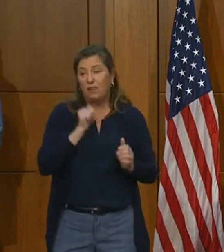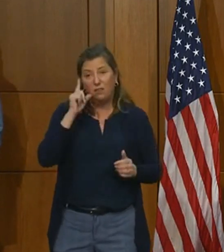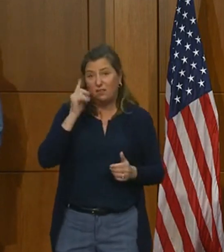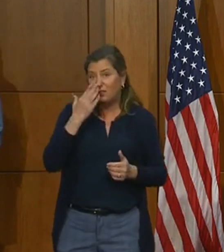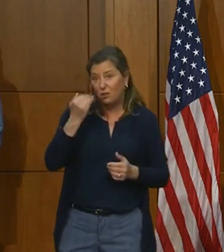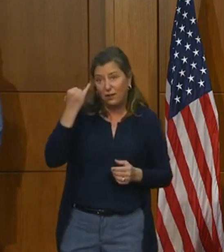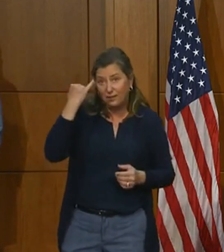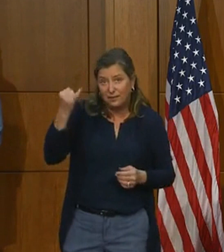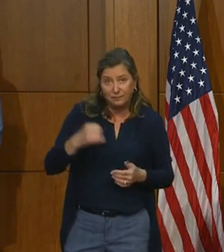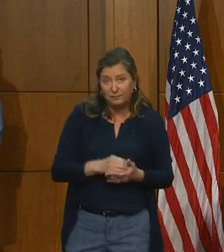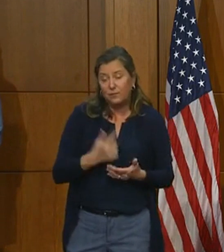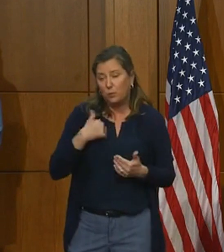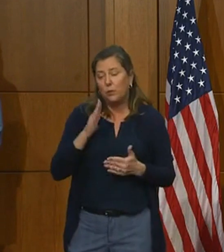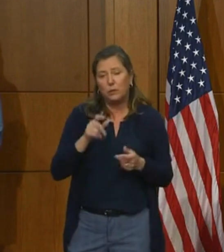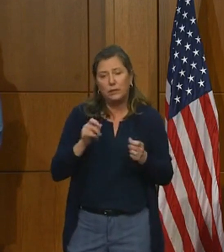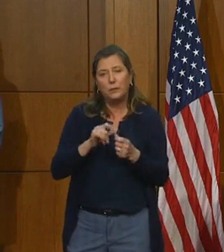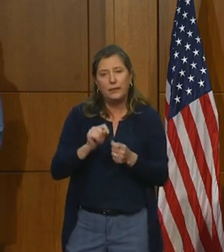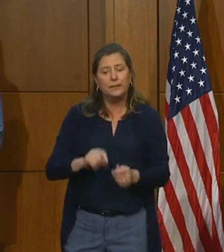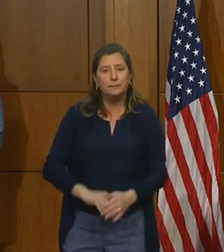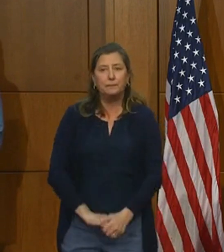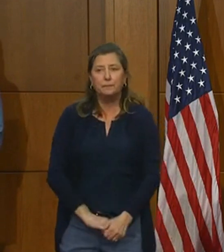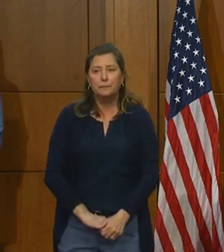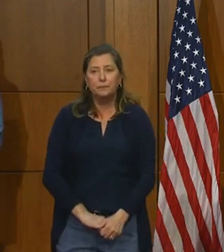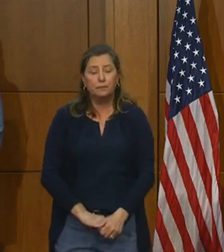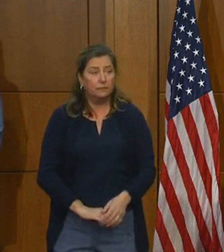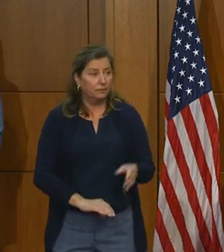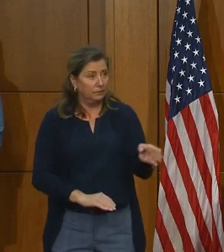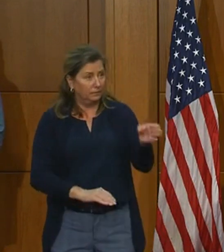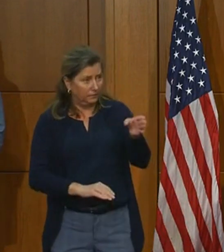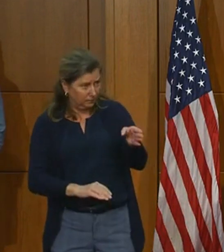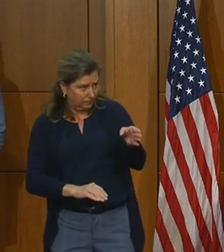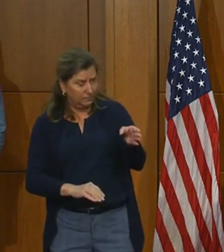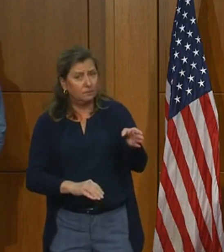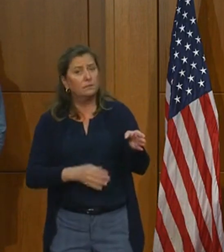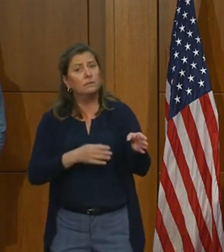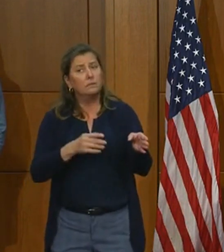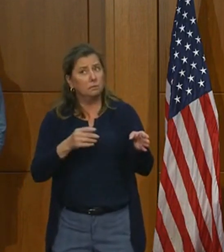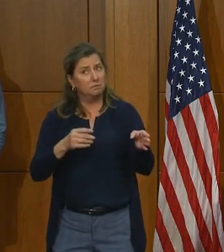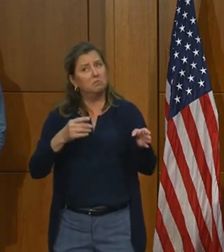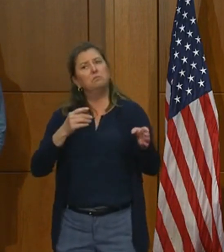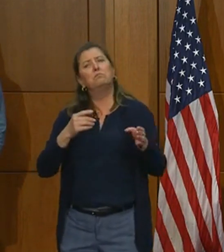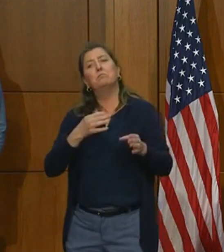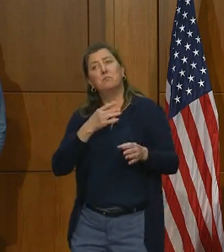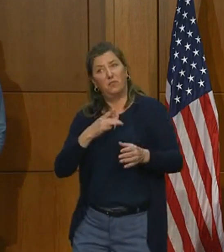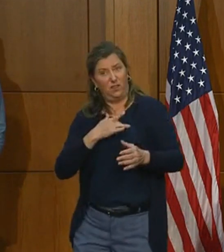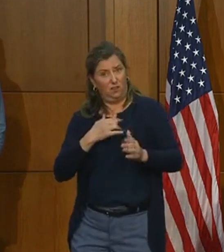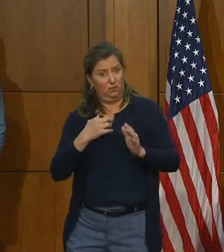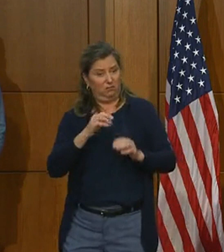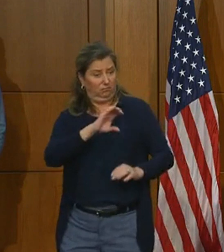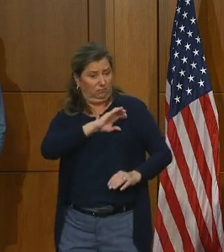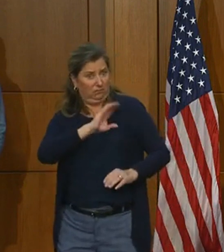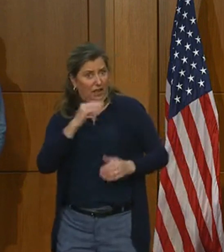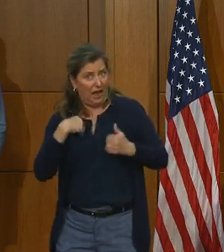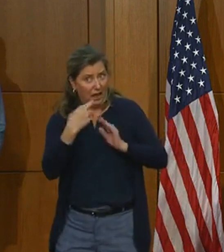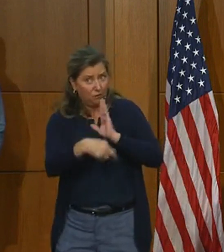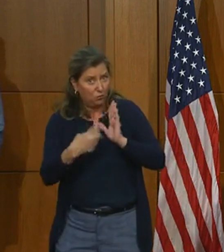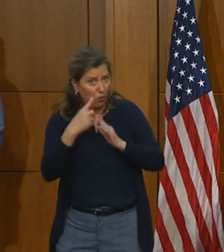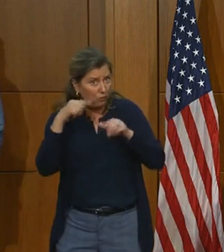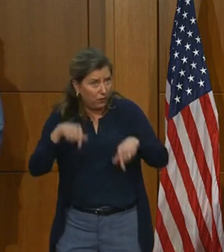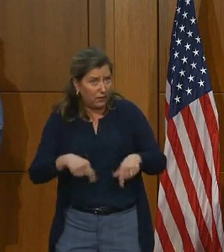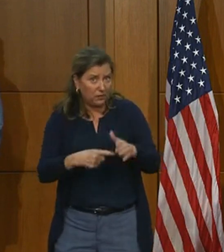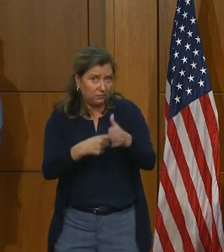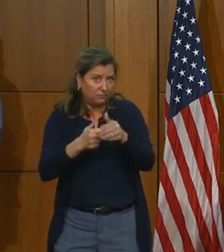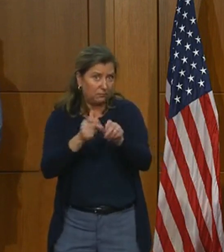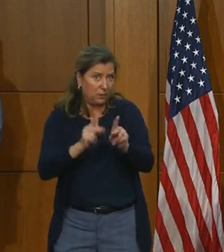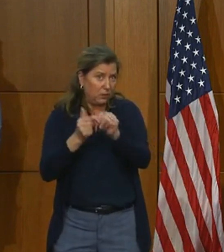idea, and we'll deal with that. Do you think it's important? Like, do you see a role for law enforcement in the enforcement of this? Is that going to